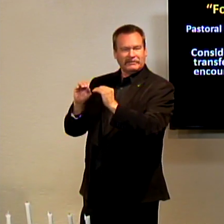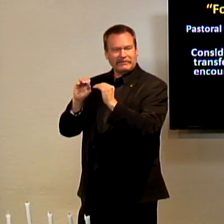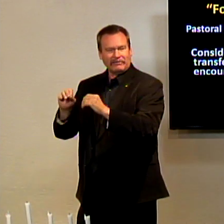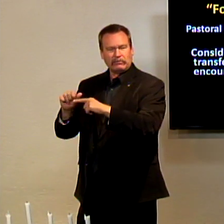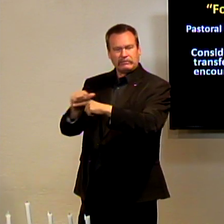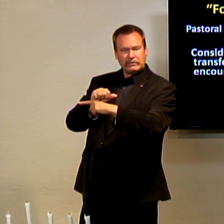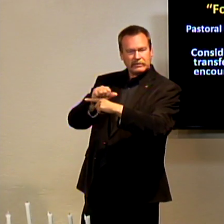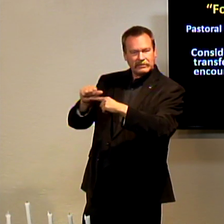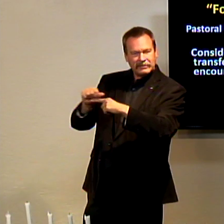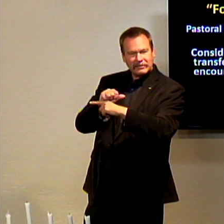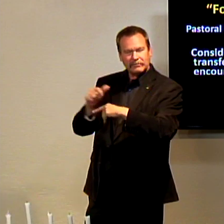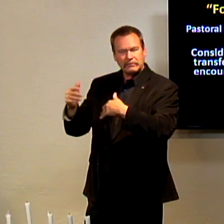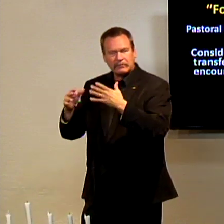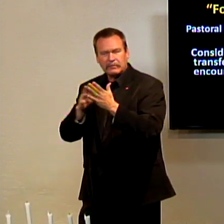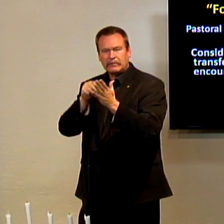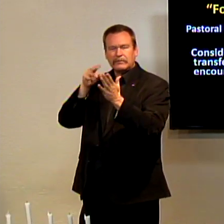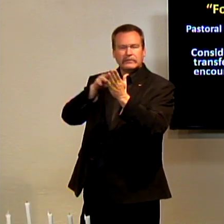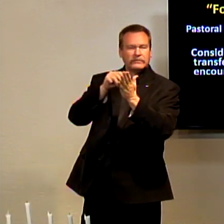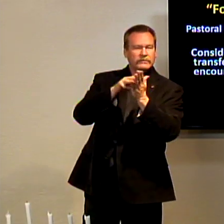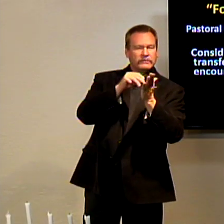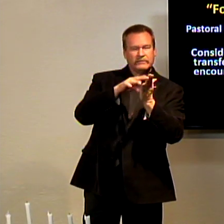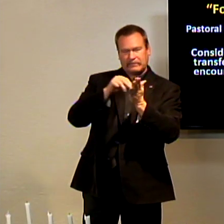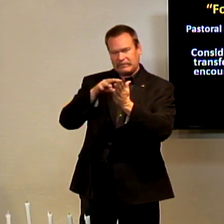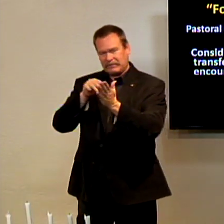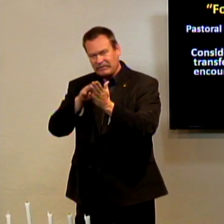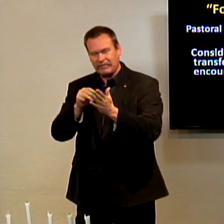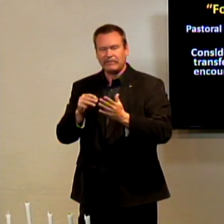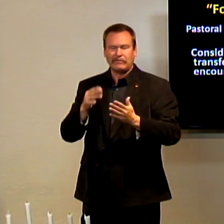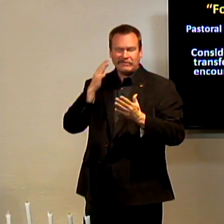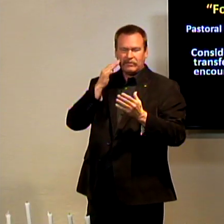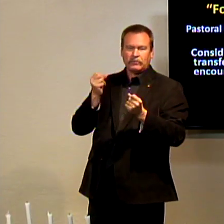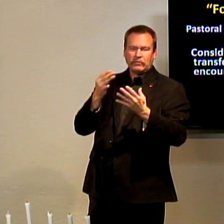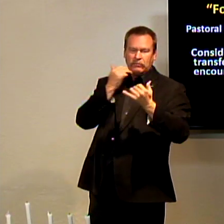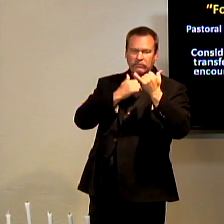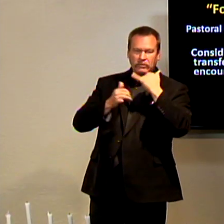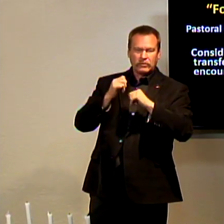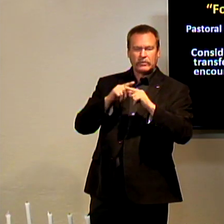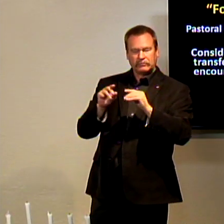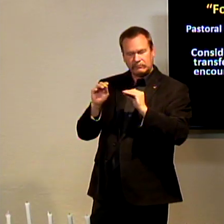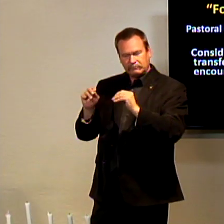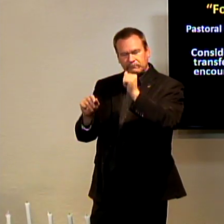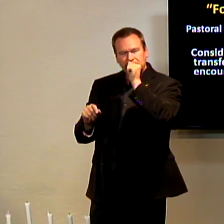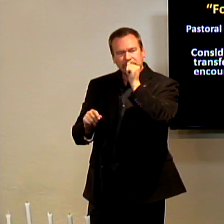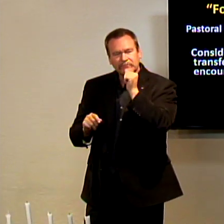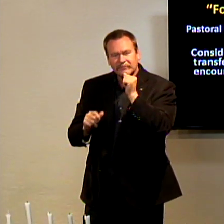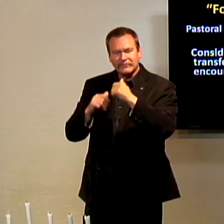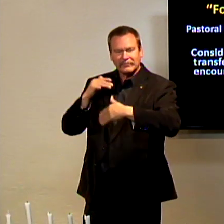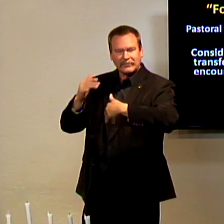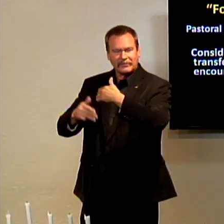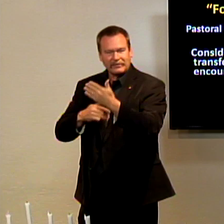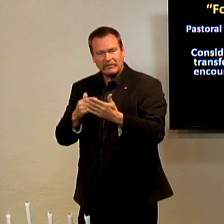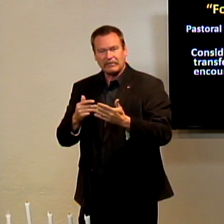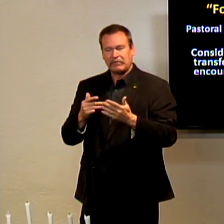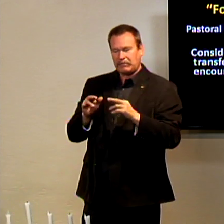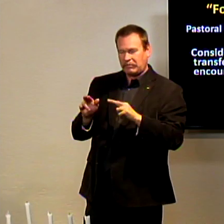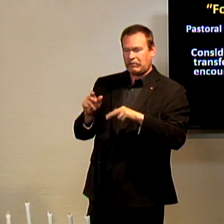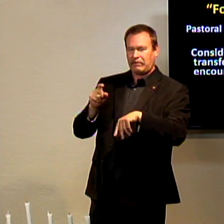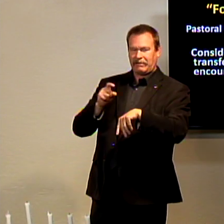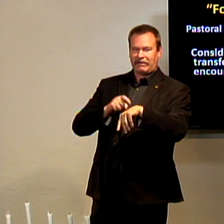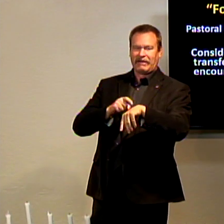of patience and a lot of training, a lot of teaching, and a lot of learning. And Nehemiah's going to make mistakes, but we want you to be patient with